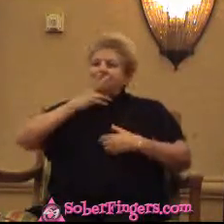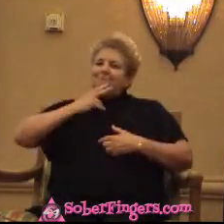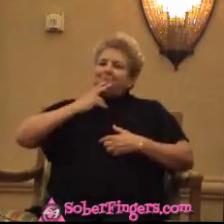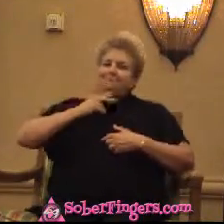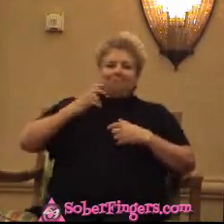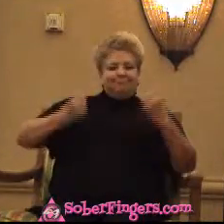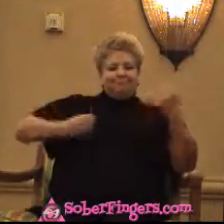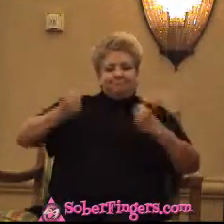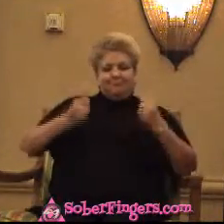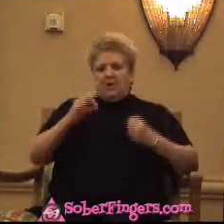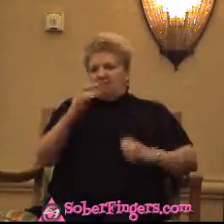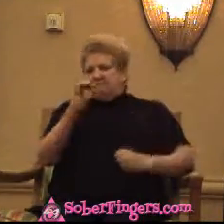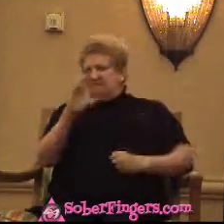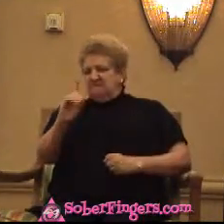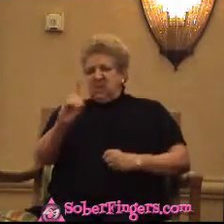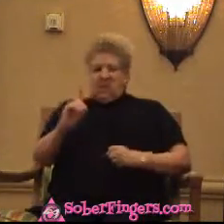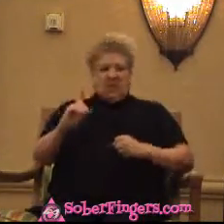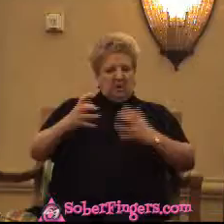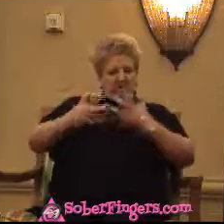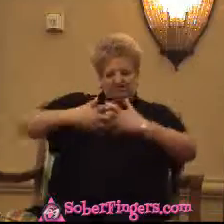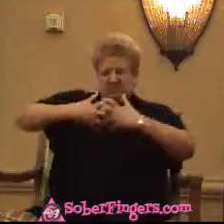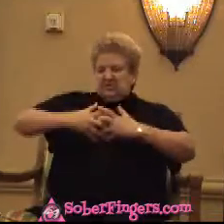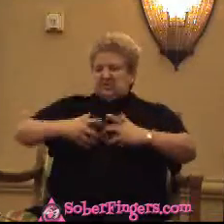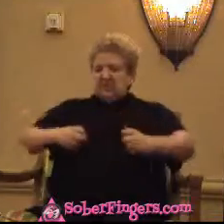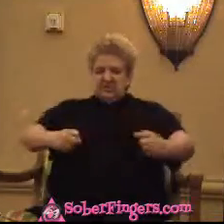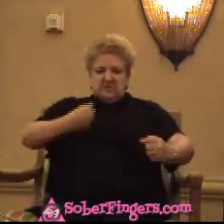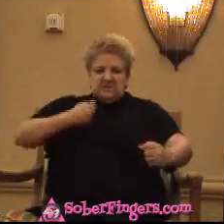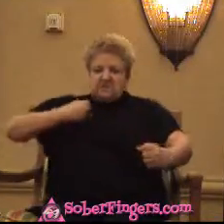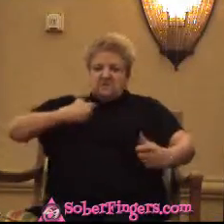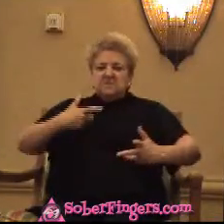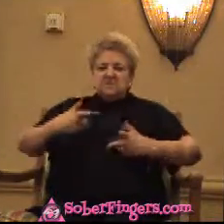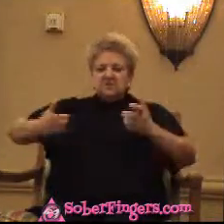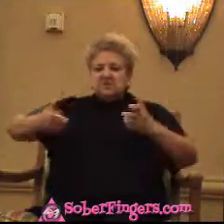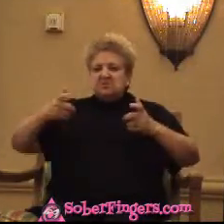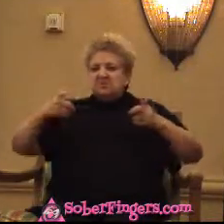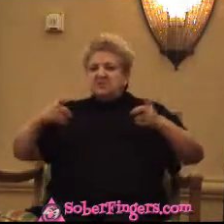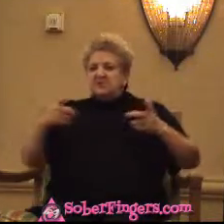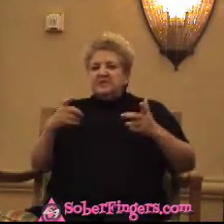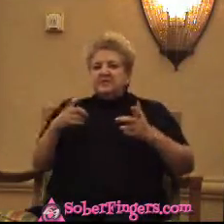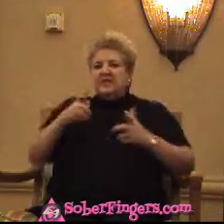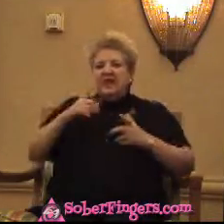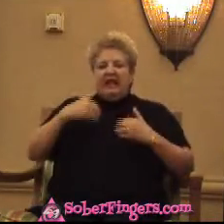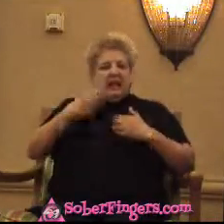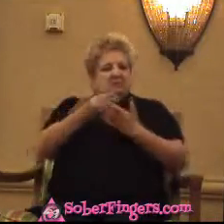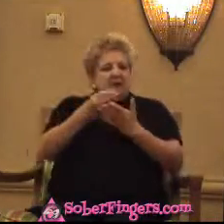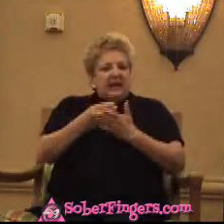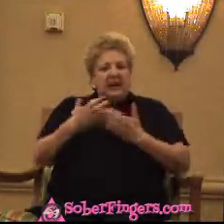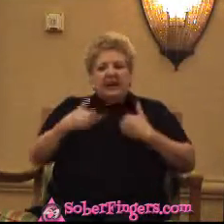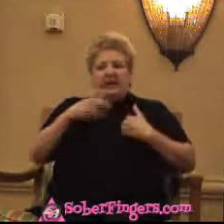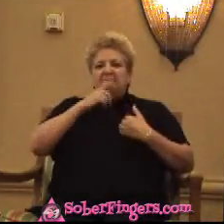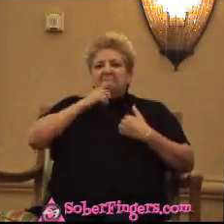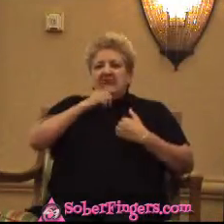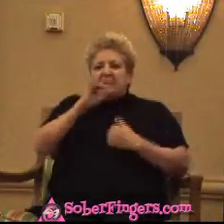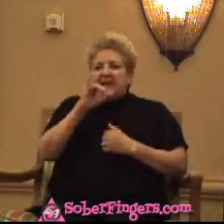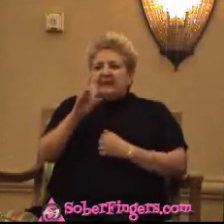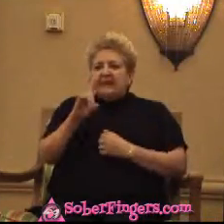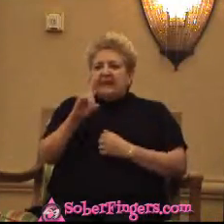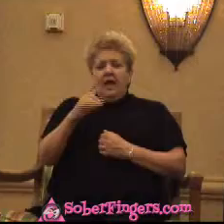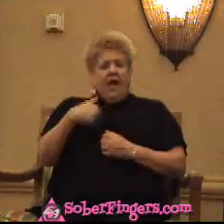full race engine, all chrome, all this stuff, I had money, I had a fake ID, and I had the run of my life, and I just started